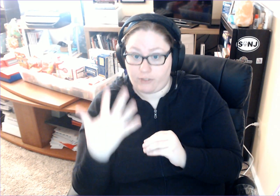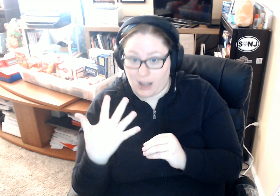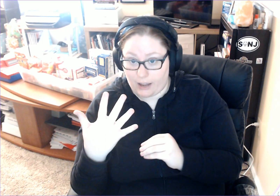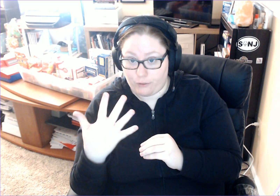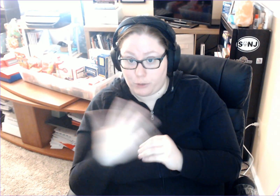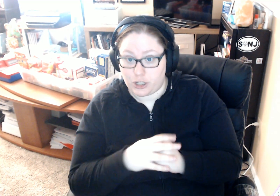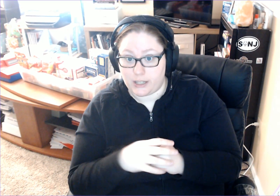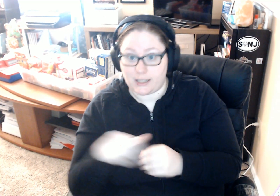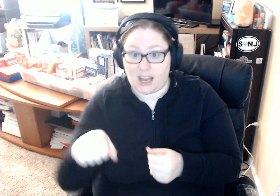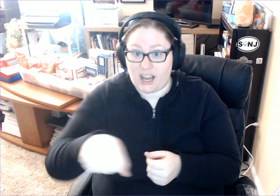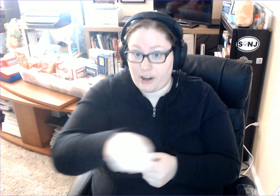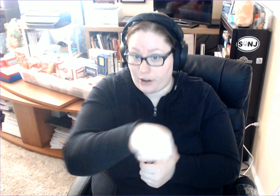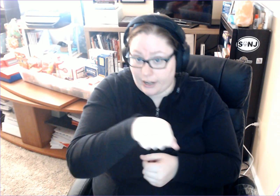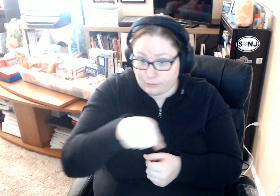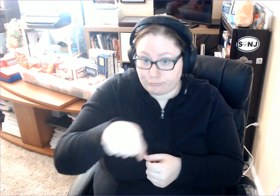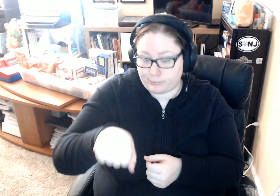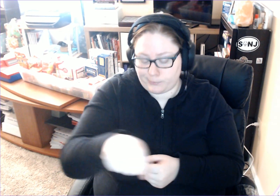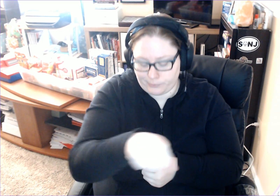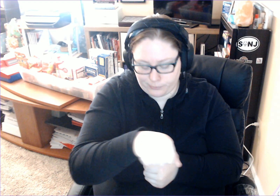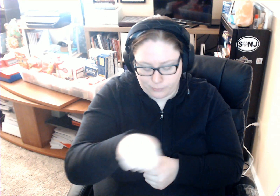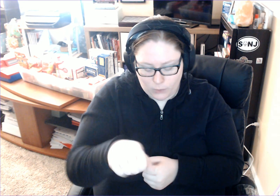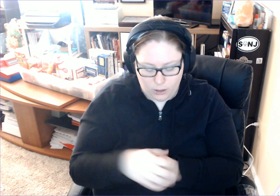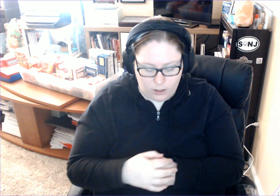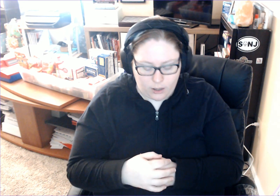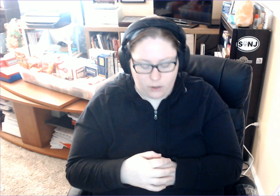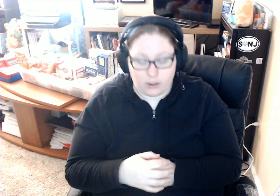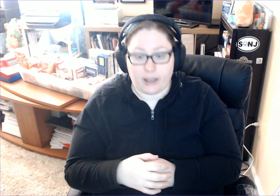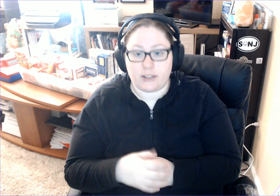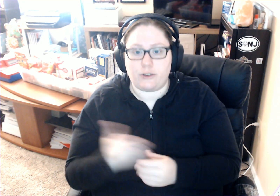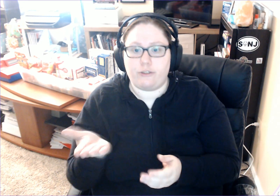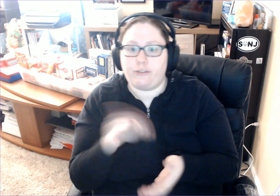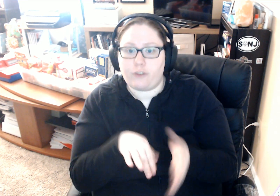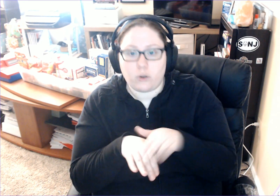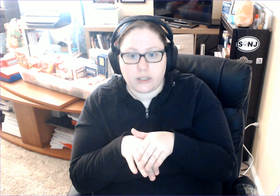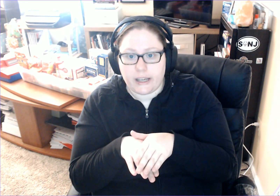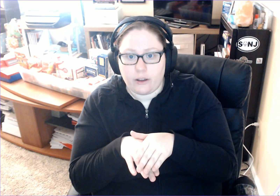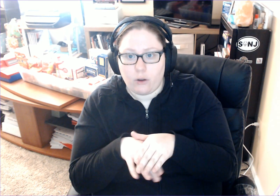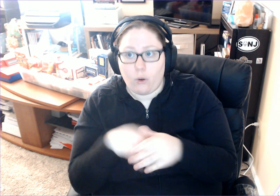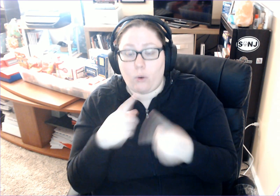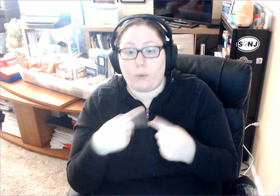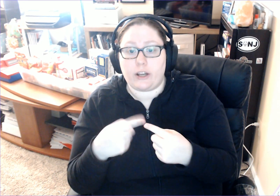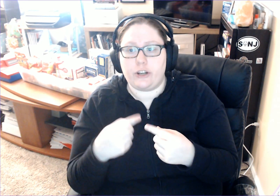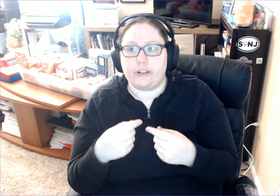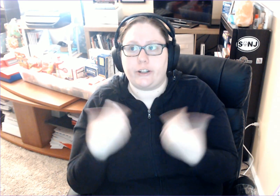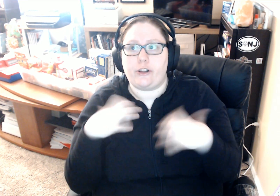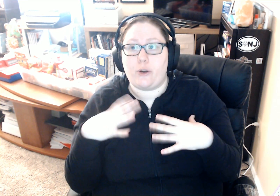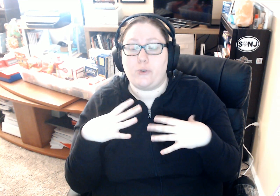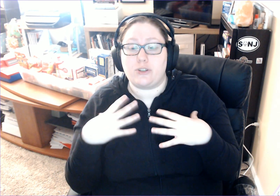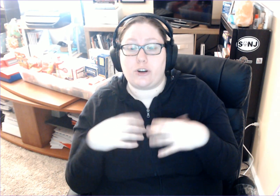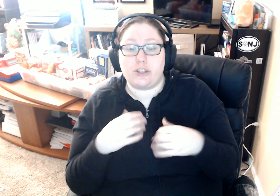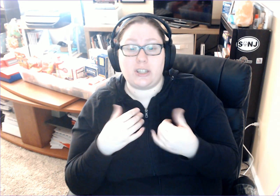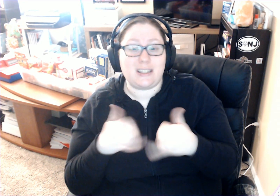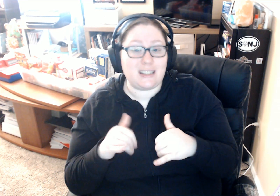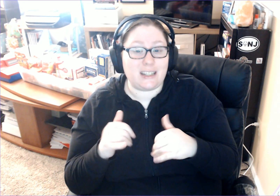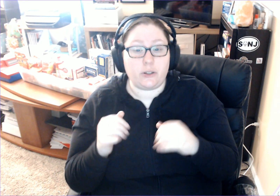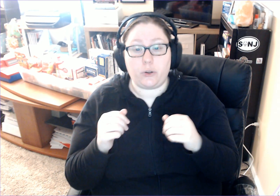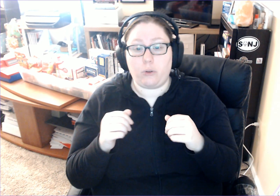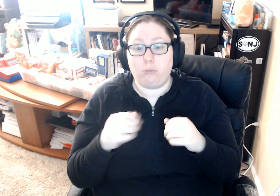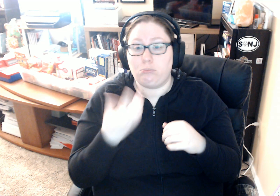which is ironing. Okay, so folding when your clothes are still